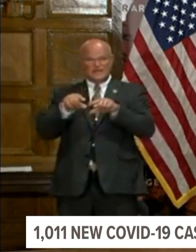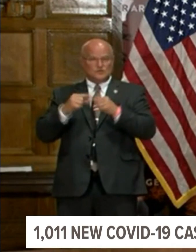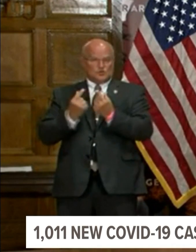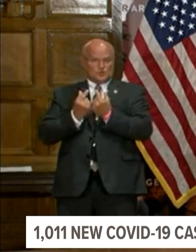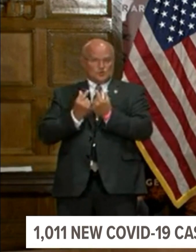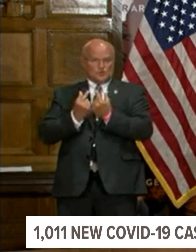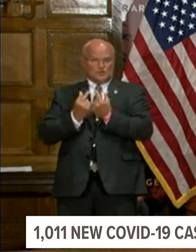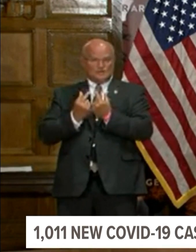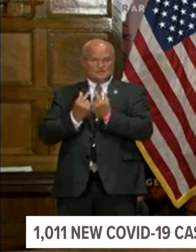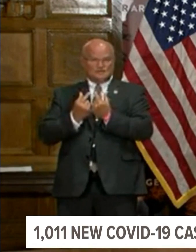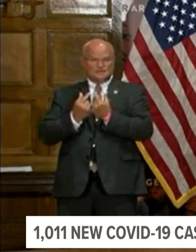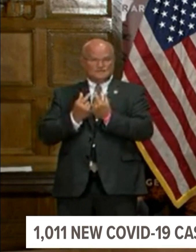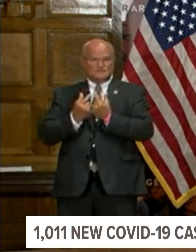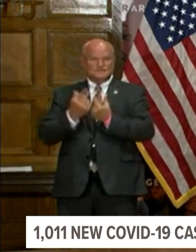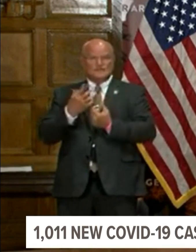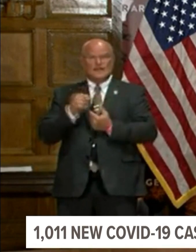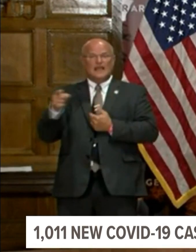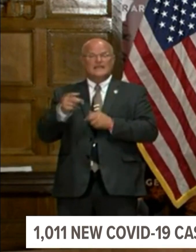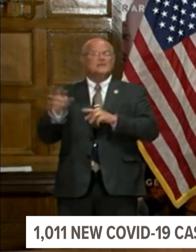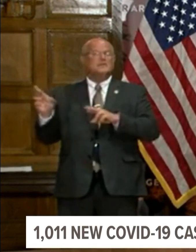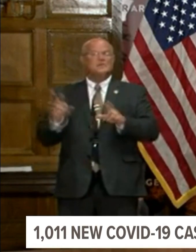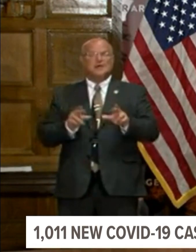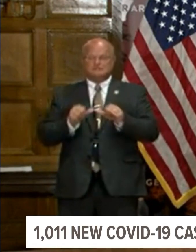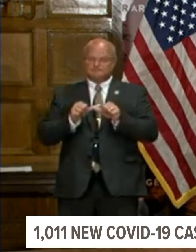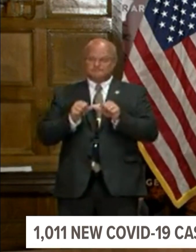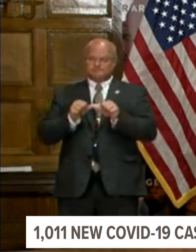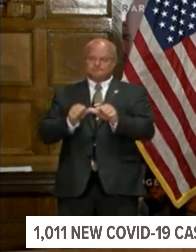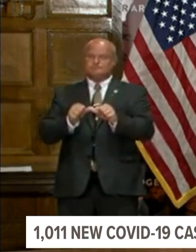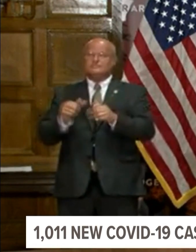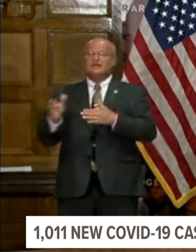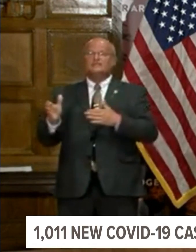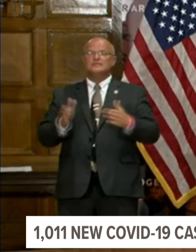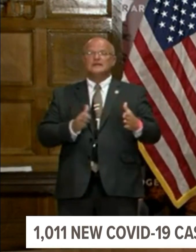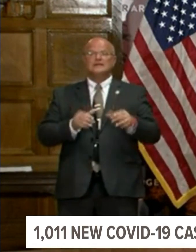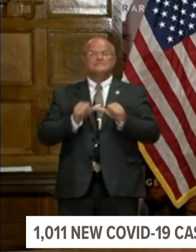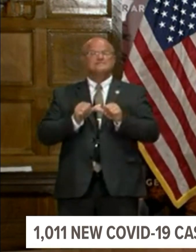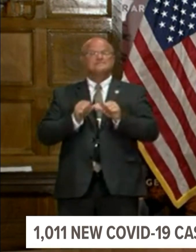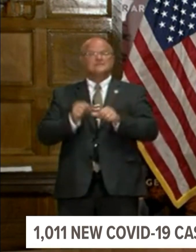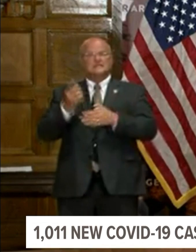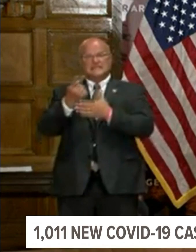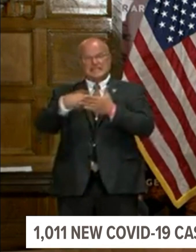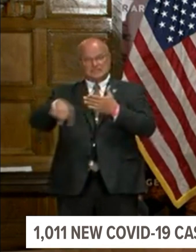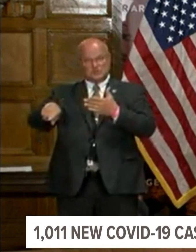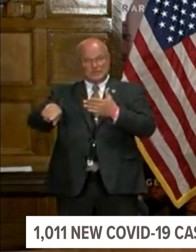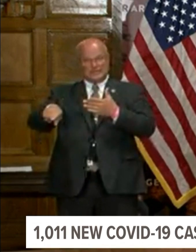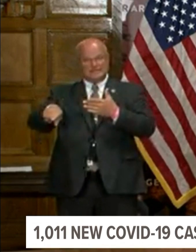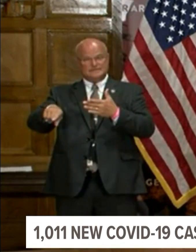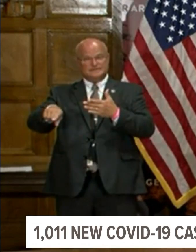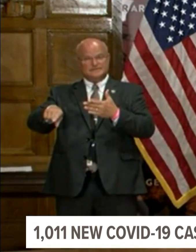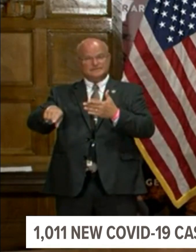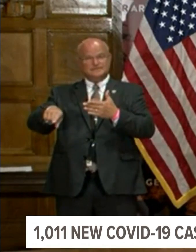group, and they're prepared to stick with that plan and to continue into next week's